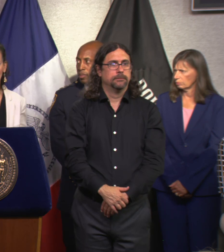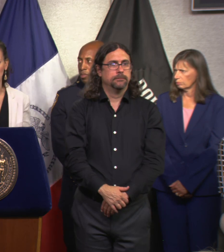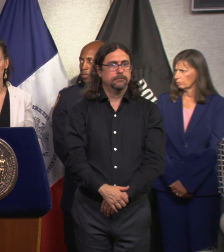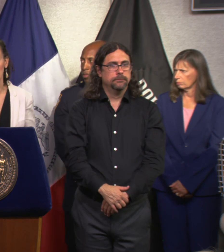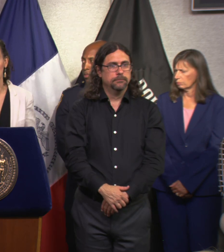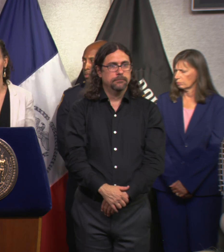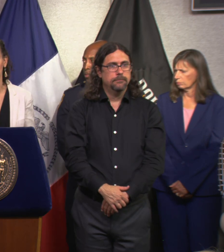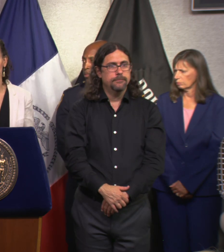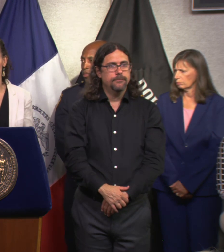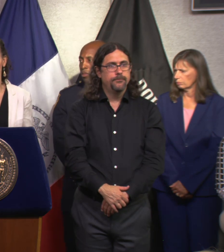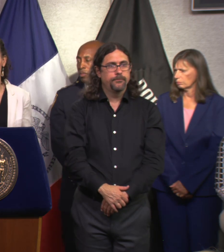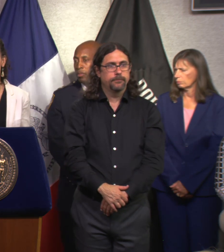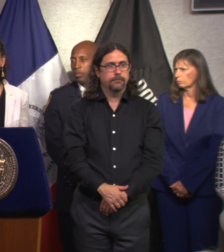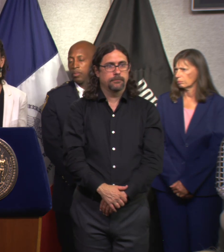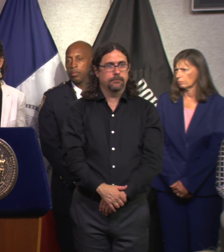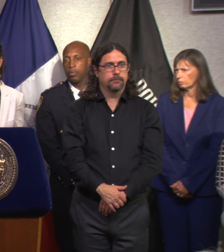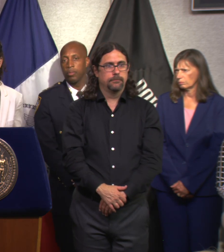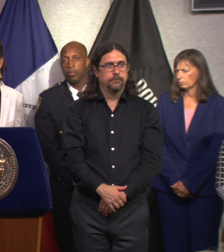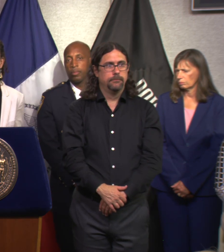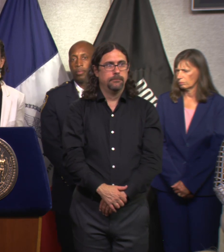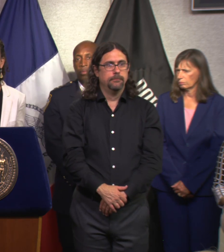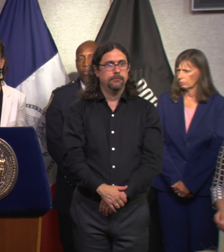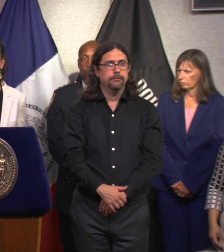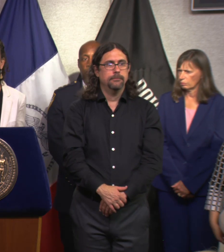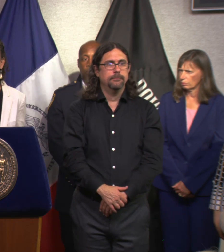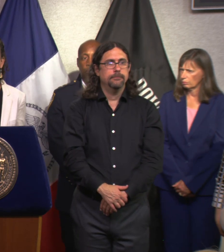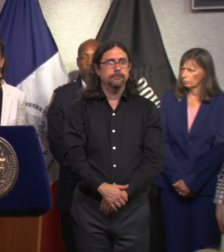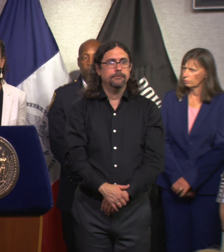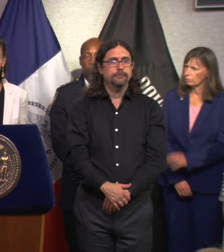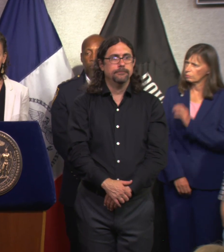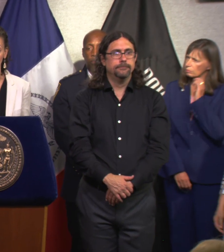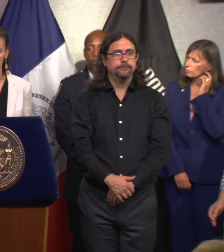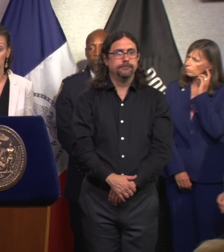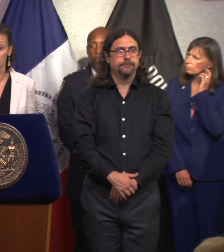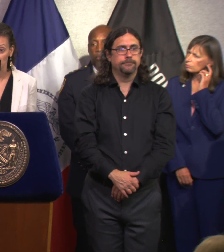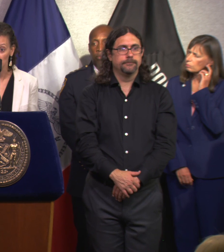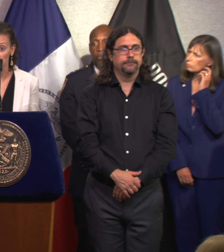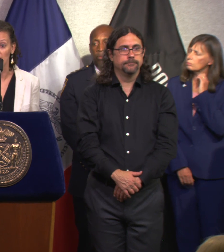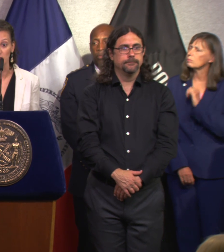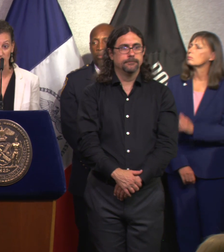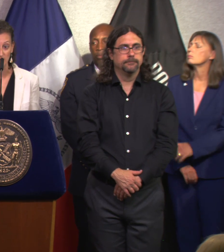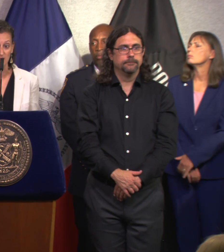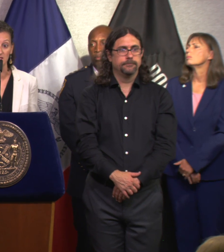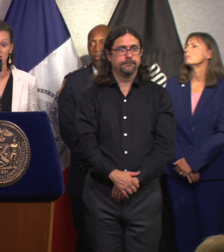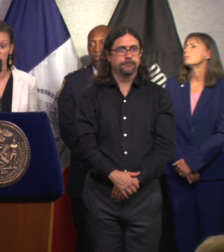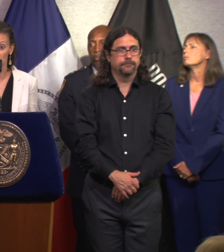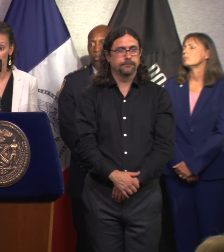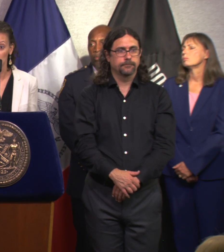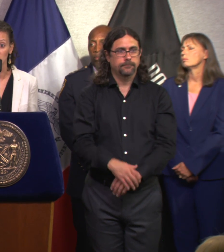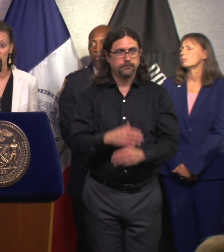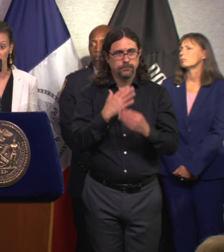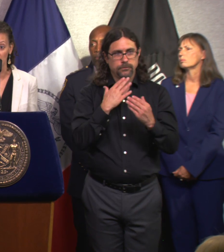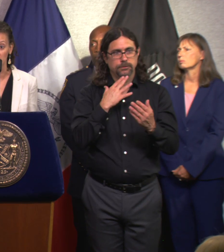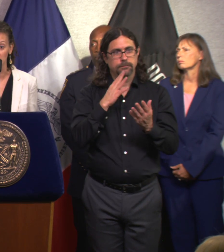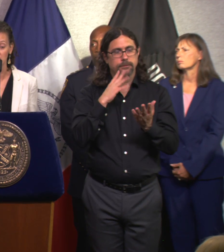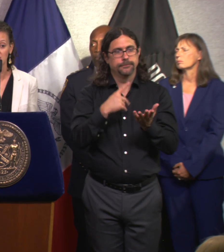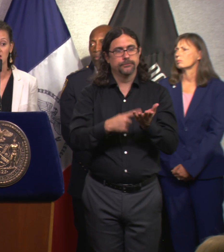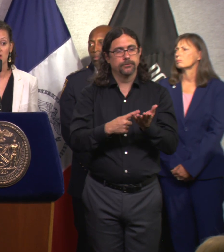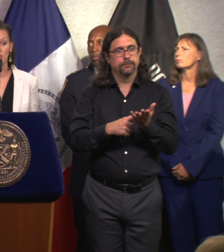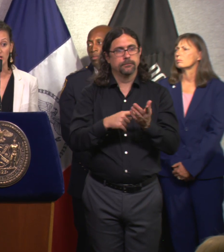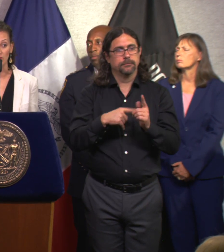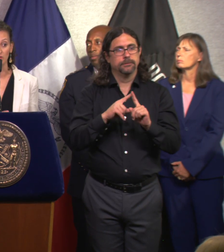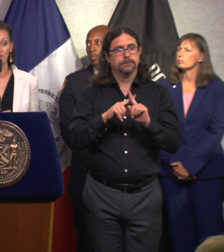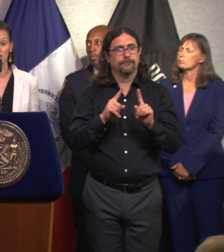Thank you. I would add that, of course, we're speaking to reports that have come to us that we found credible, eyewitnesses, photos, other